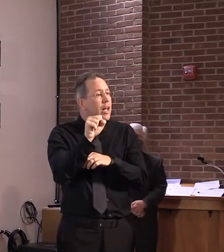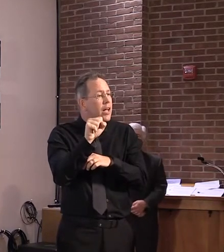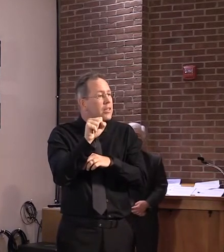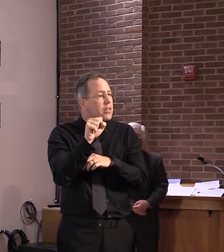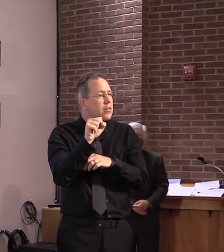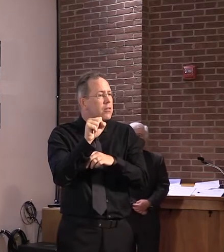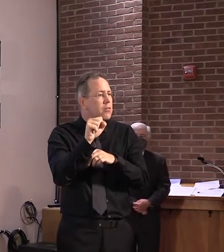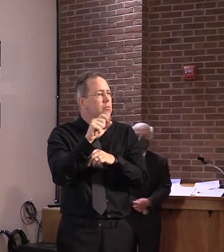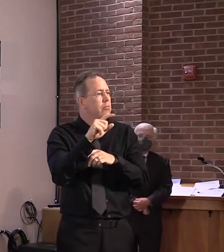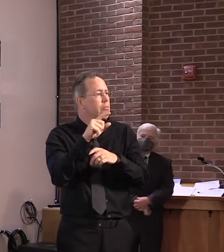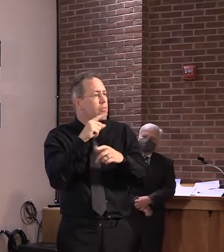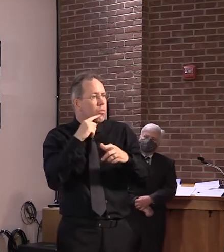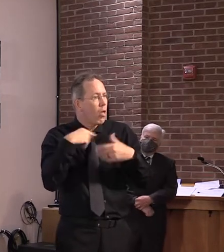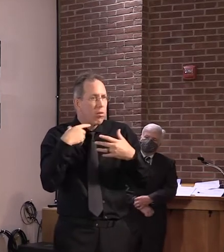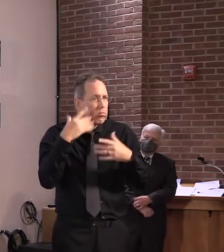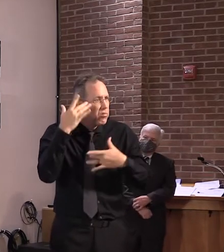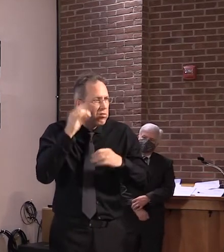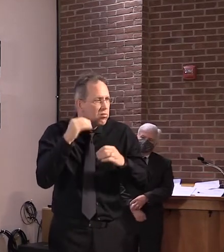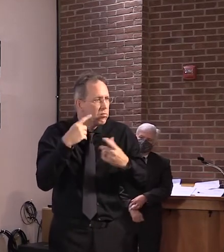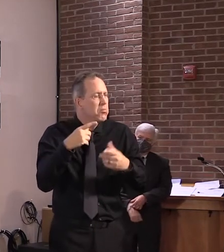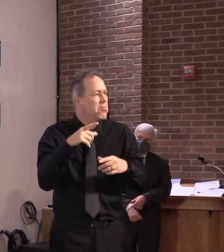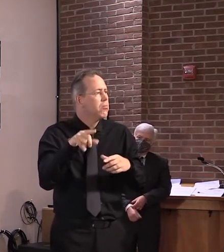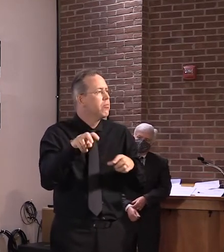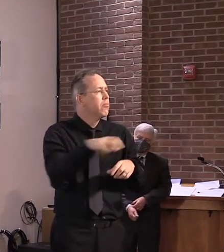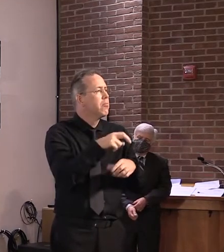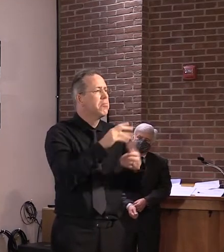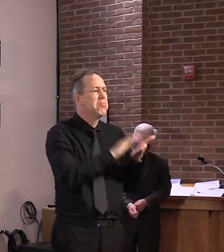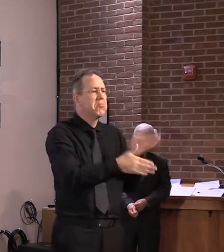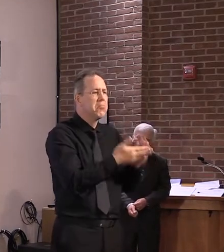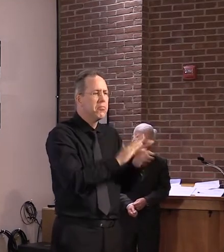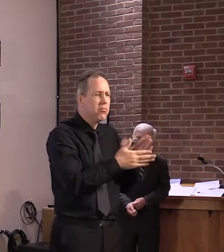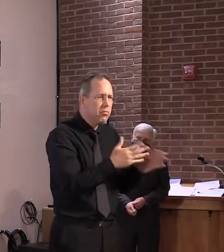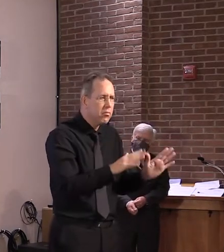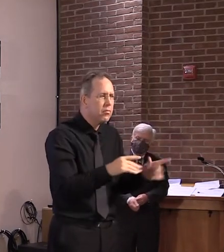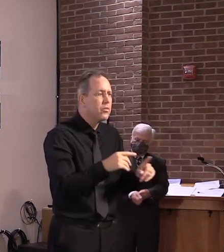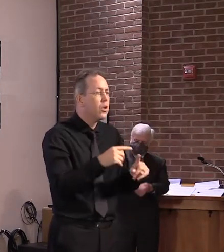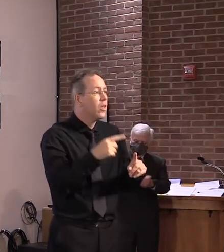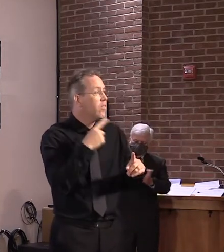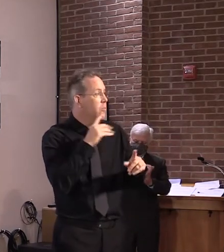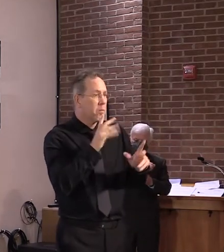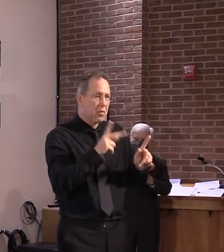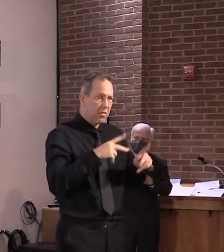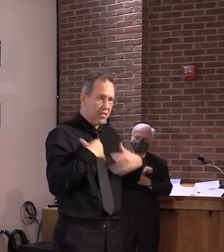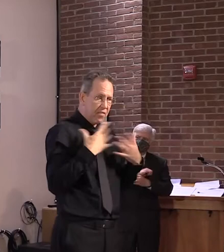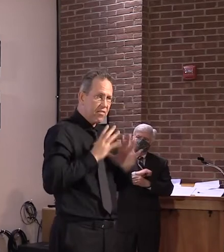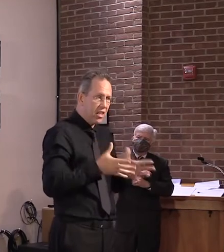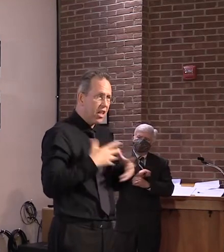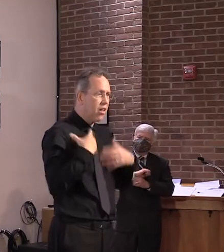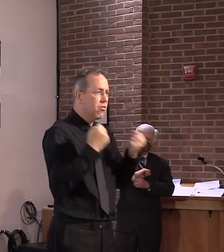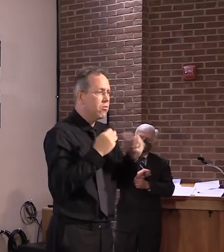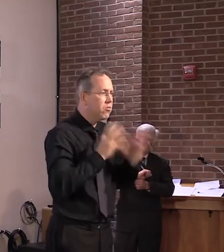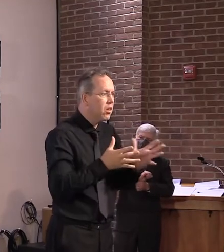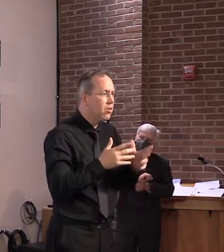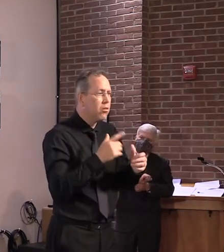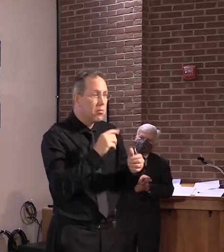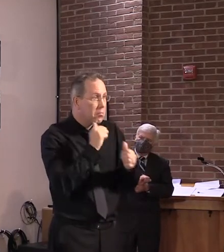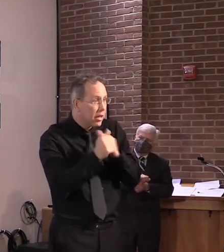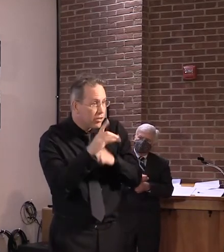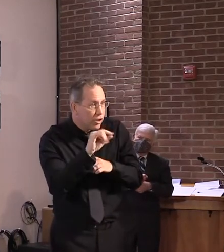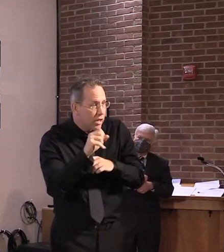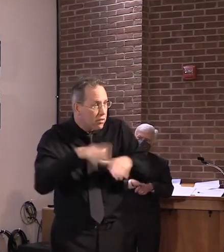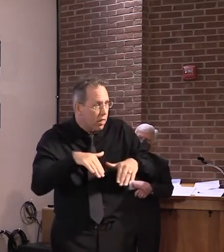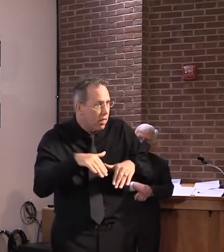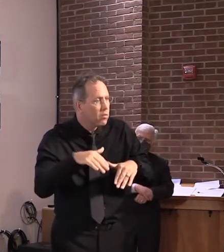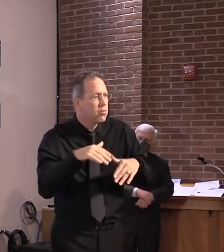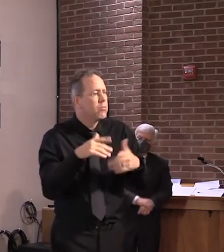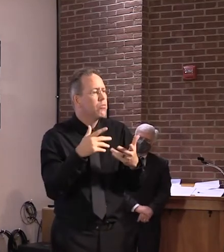by. So we can't officially call them recovered. And they would be more akin to the active